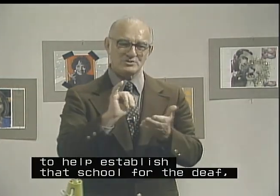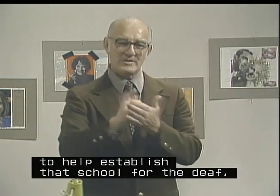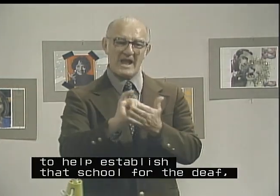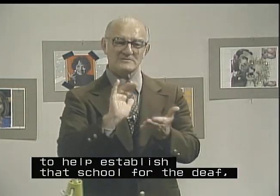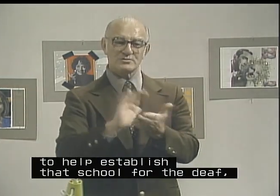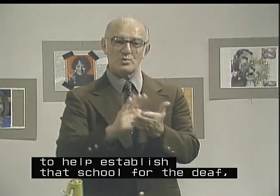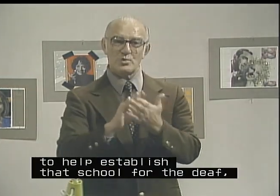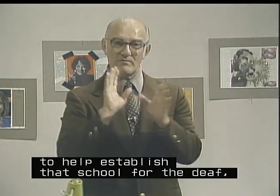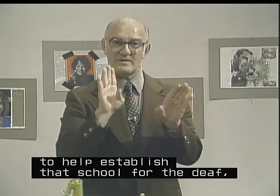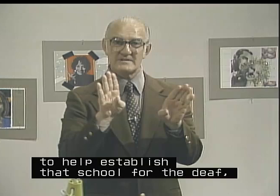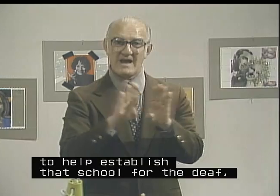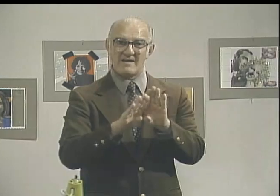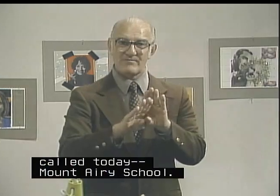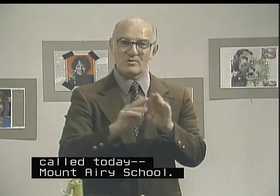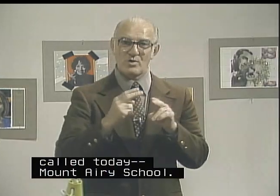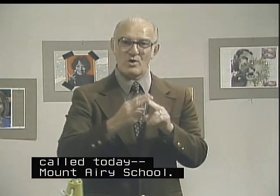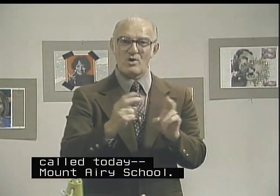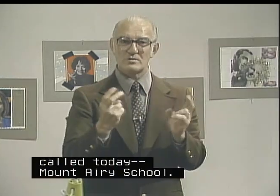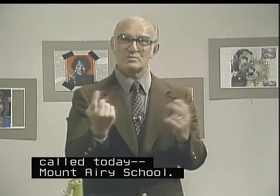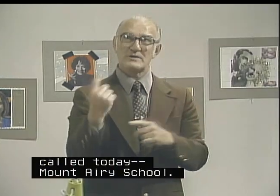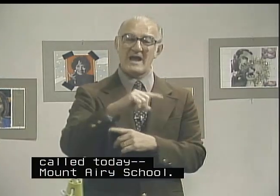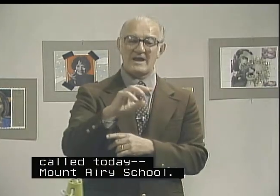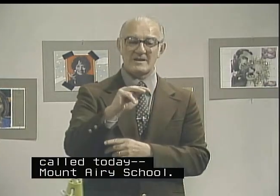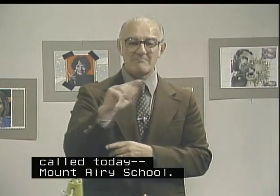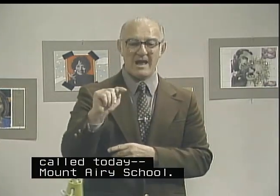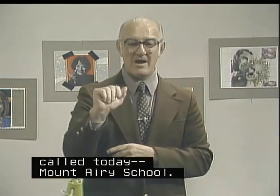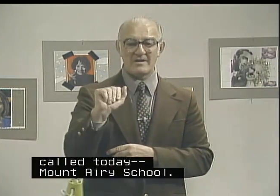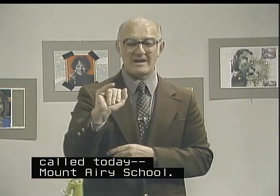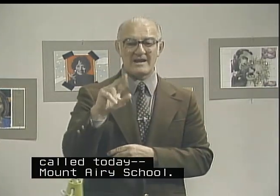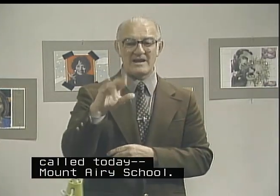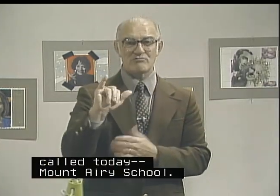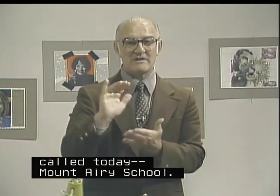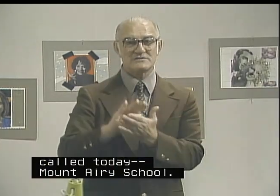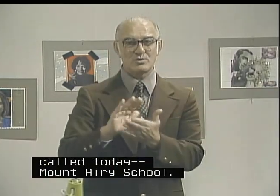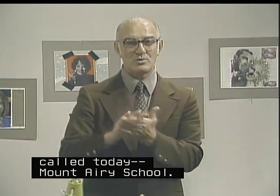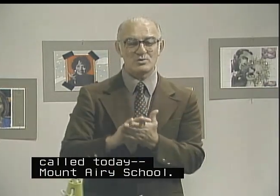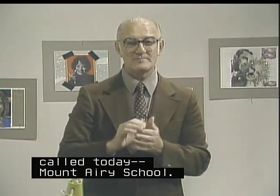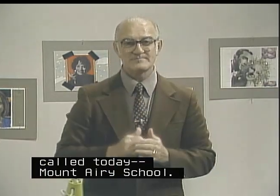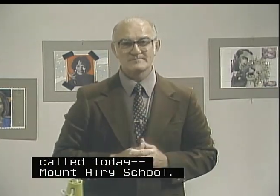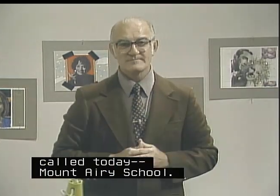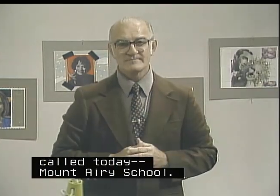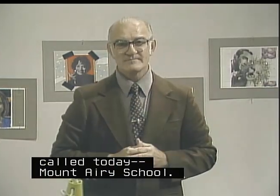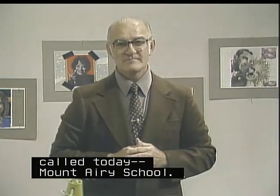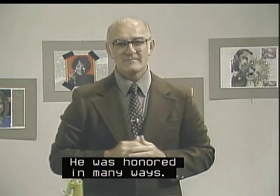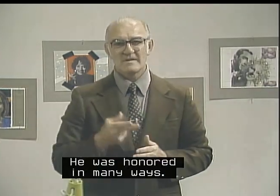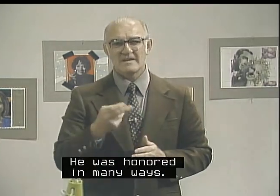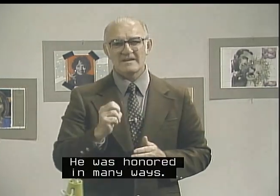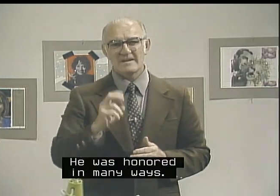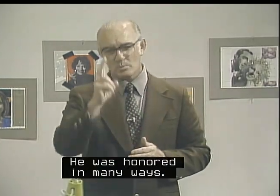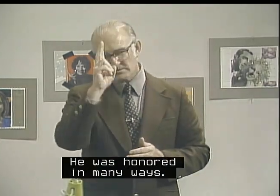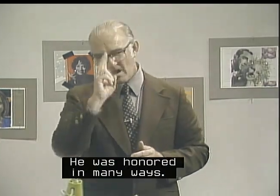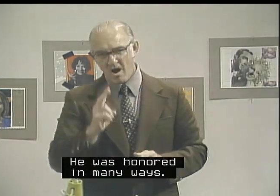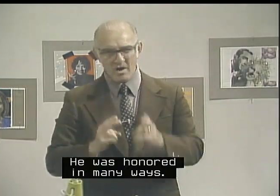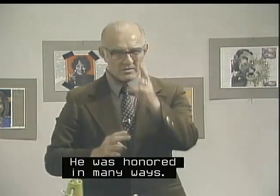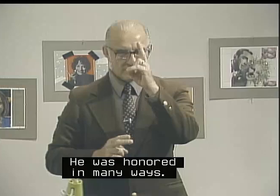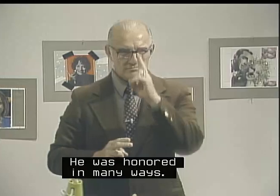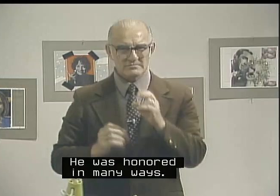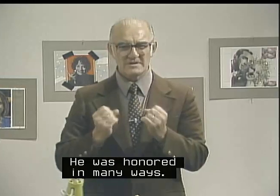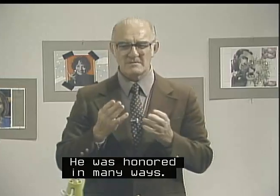that school for the deaf called today Mount Airy School. He was honored in